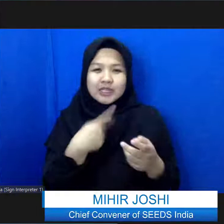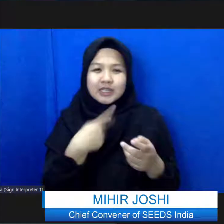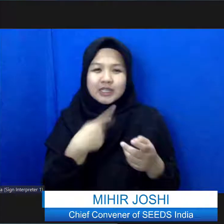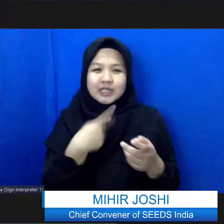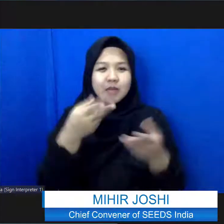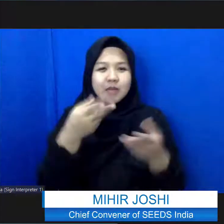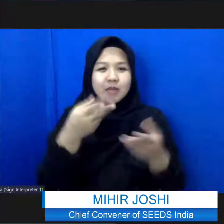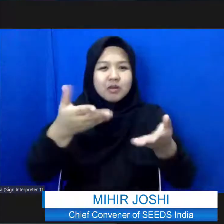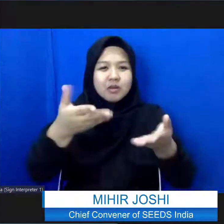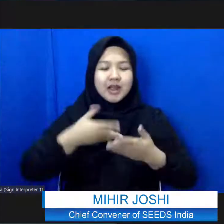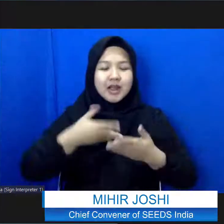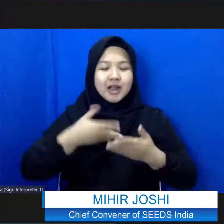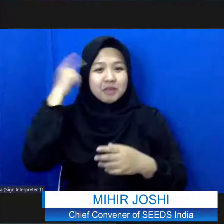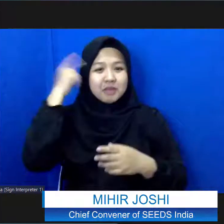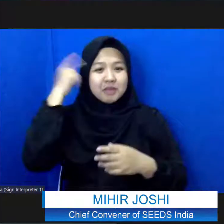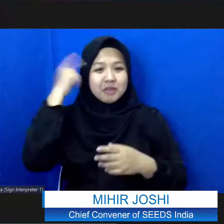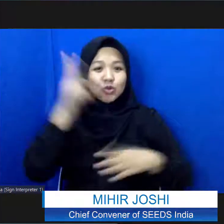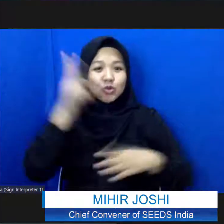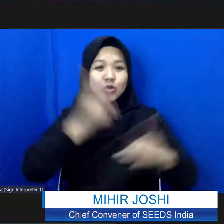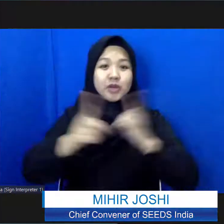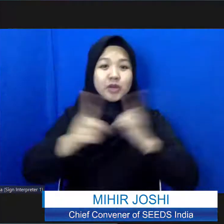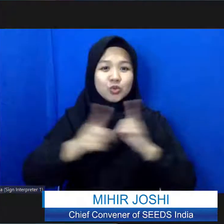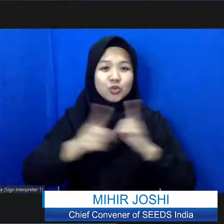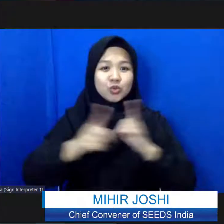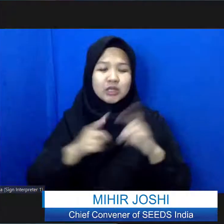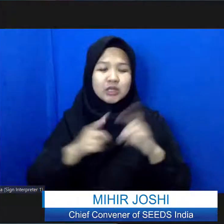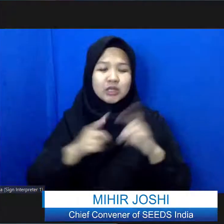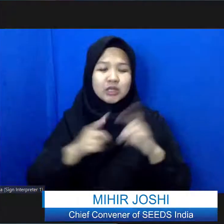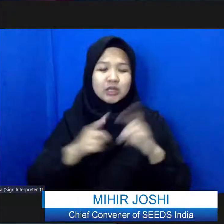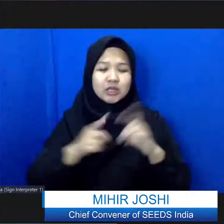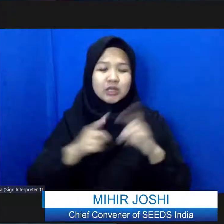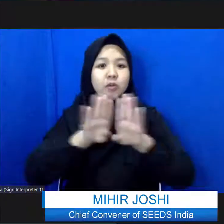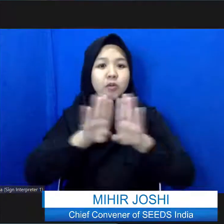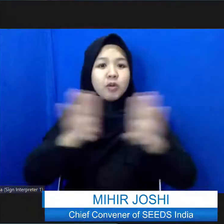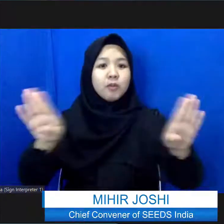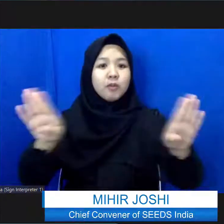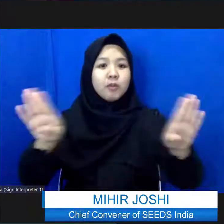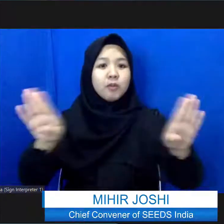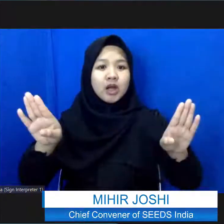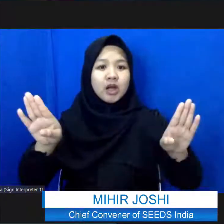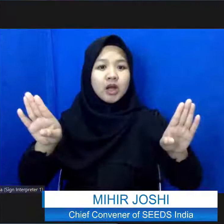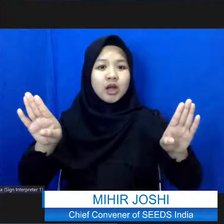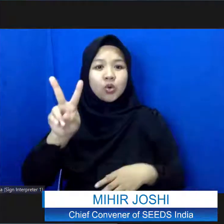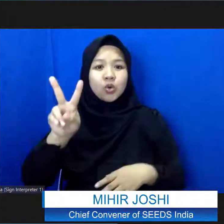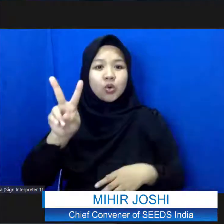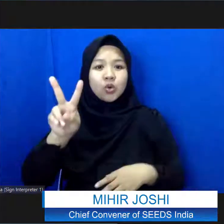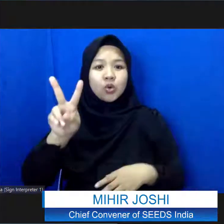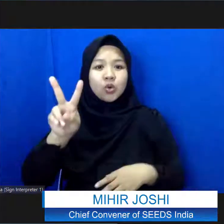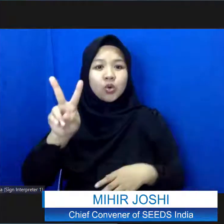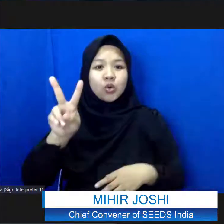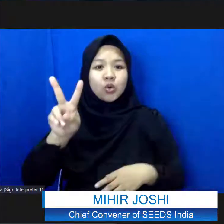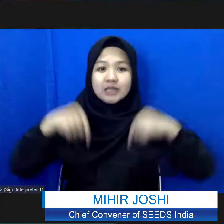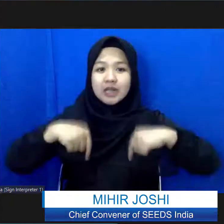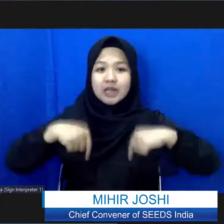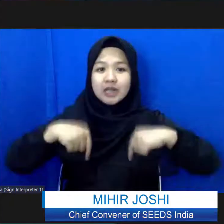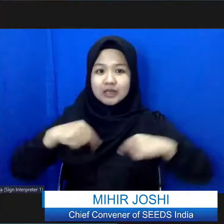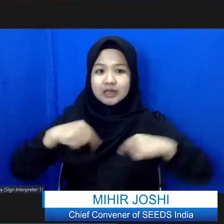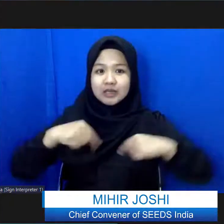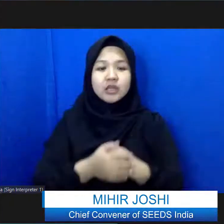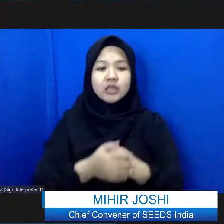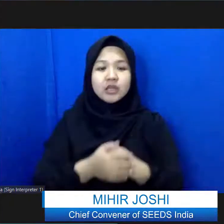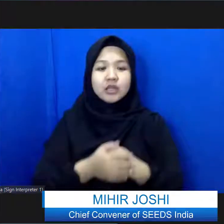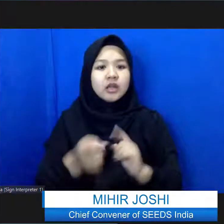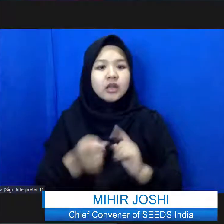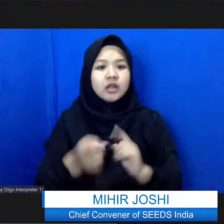now for our discussion to go into. So we're going to open it up to questions now from the floor.